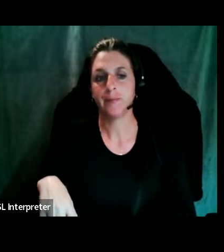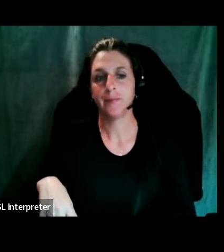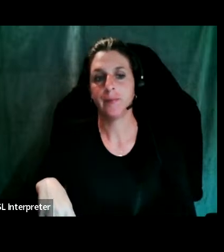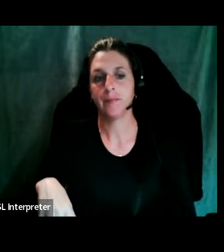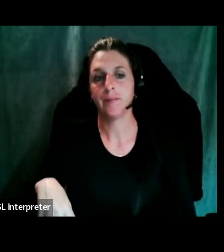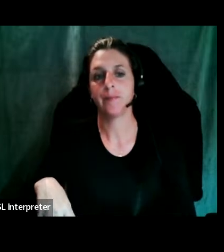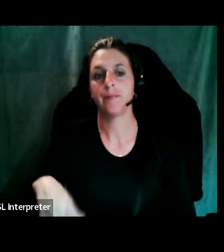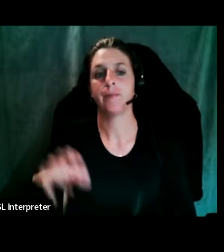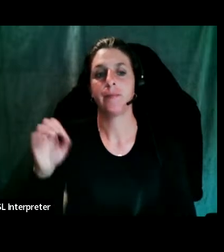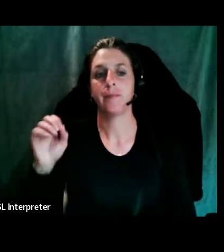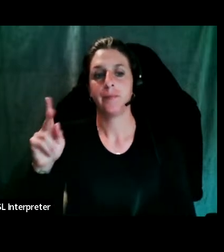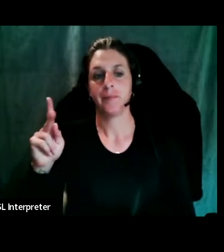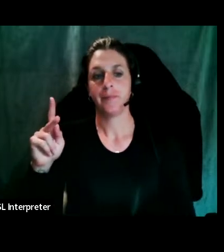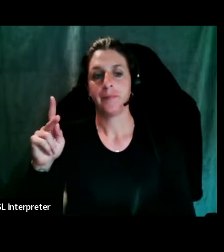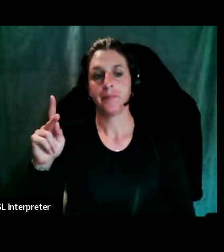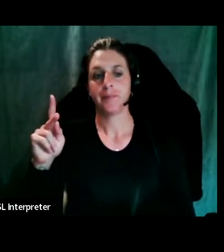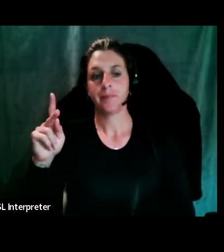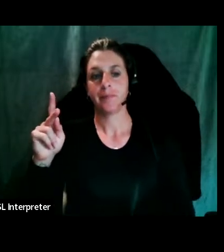Okay.